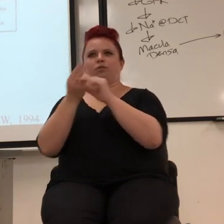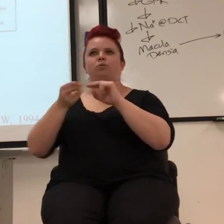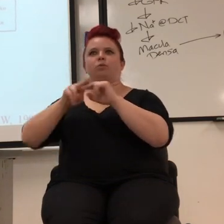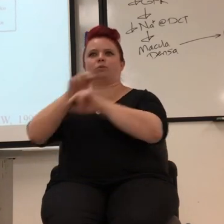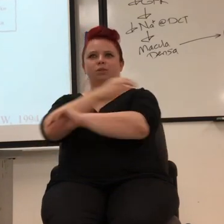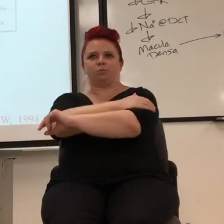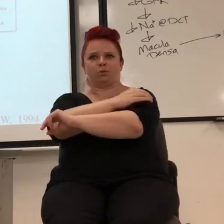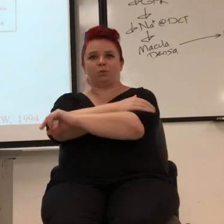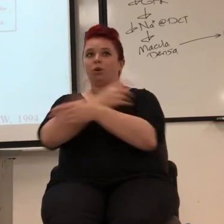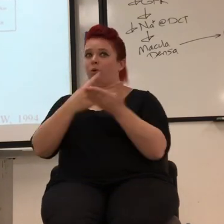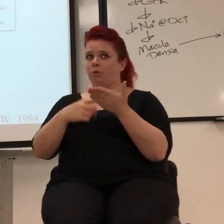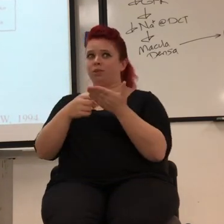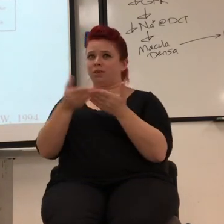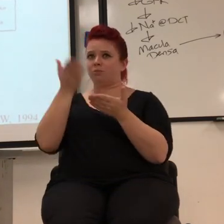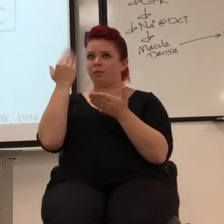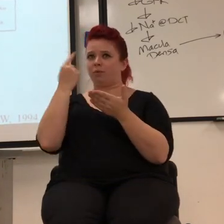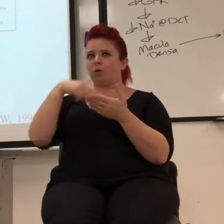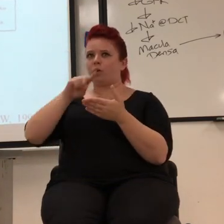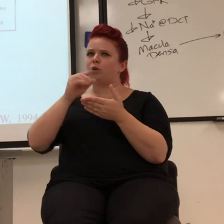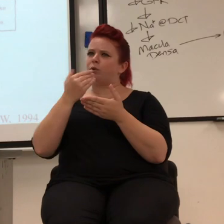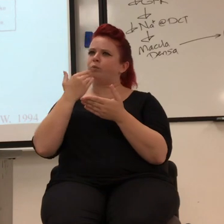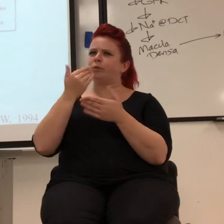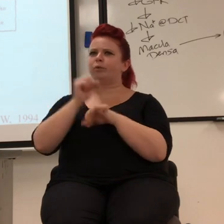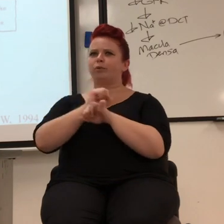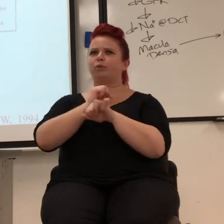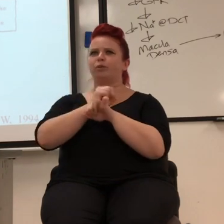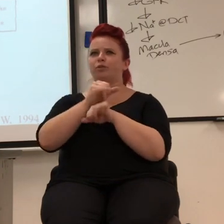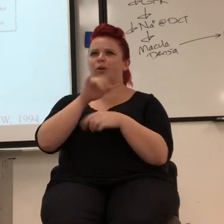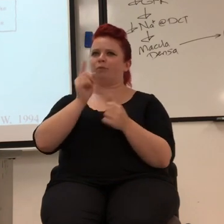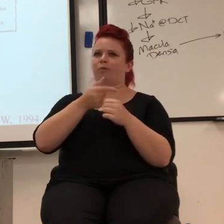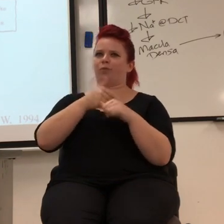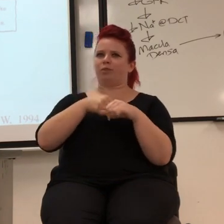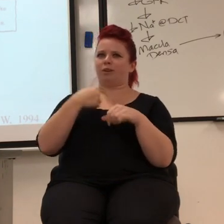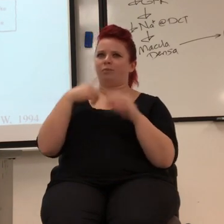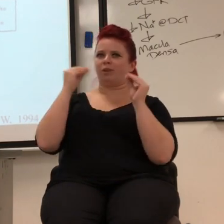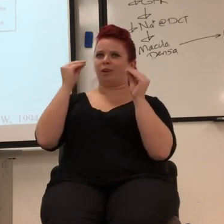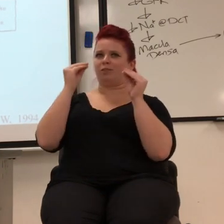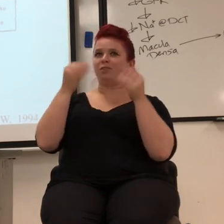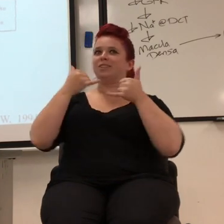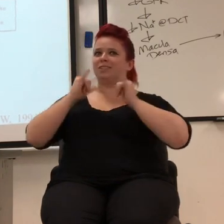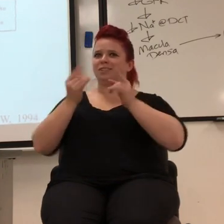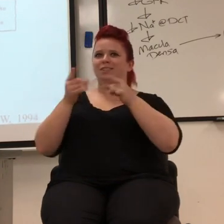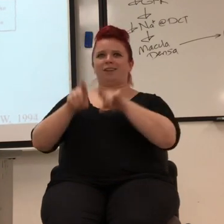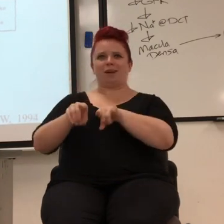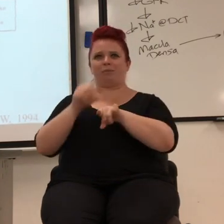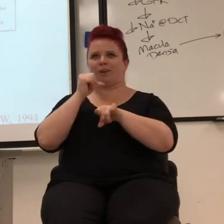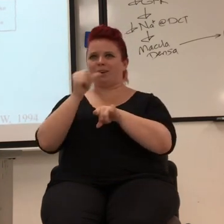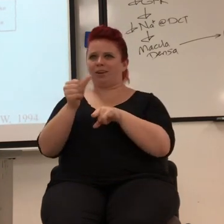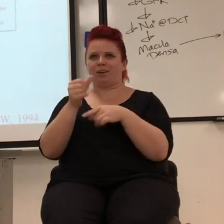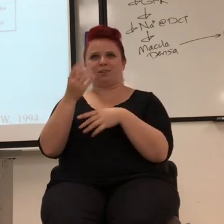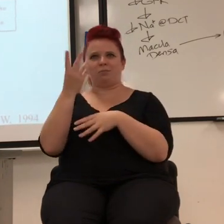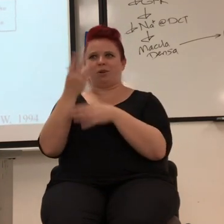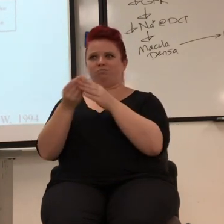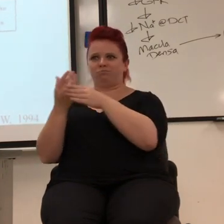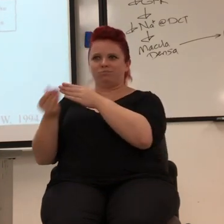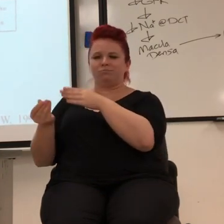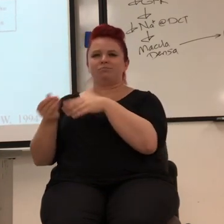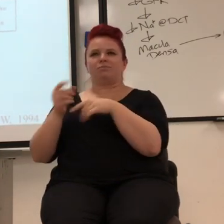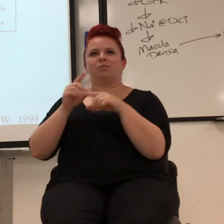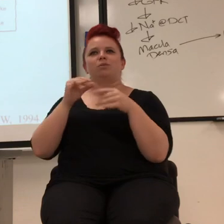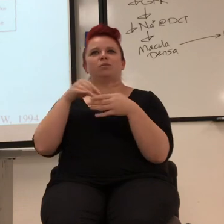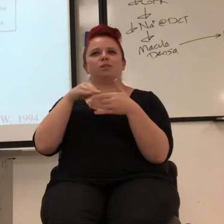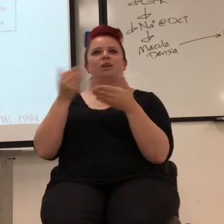covered before, and you guys did a good job with that the first time around. It's still here, hasn't gone away. Study it again for the next test.